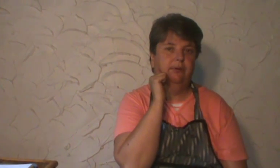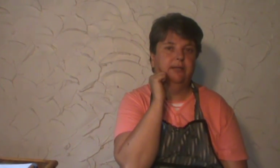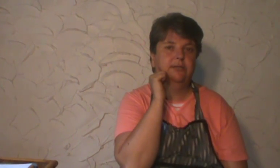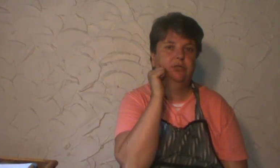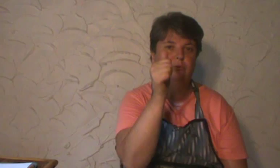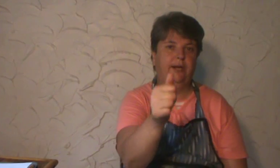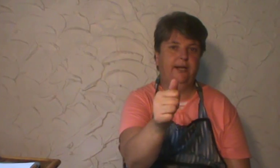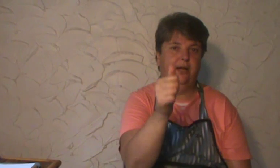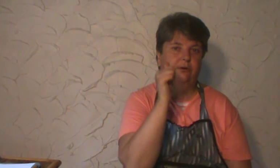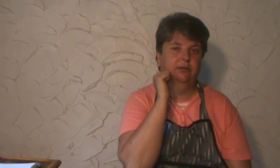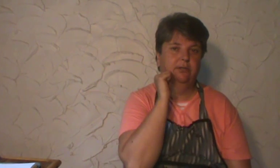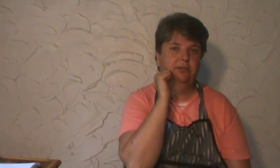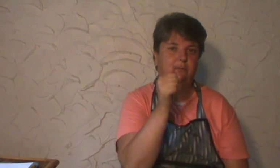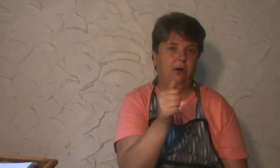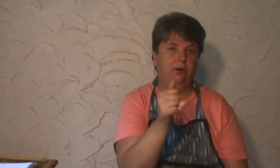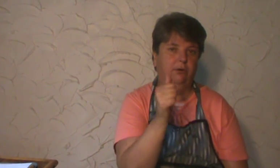it straight out. Tomorrow.